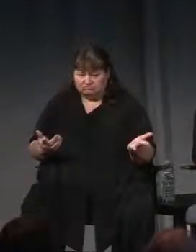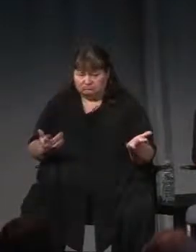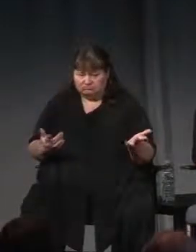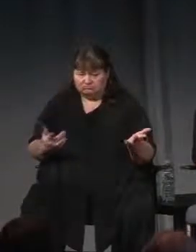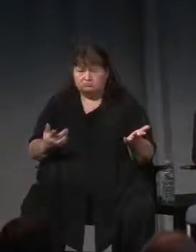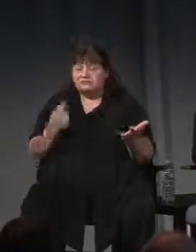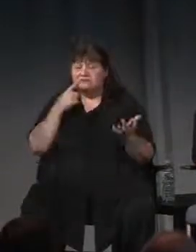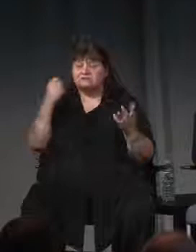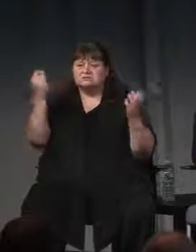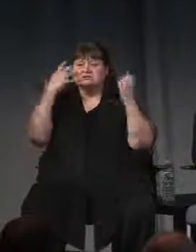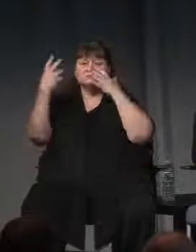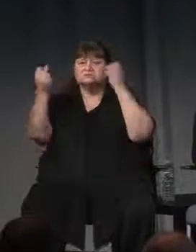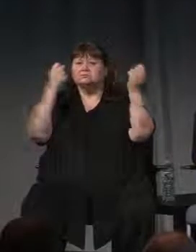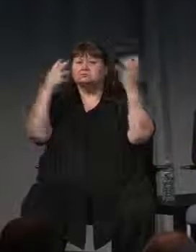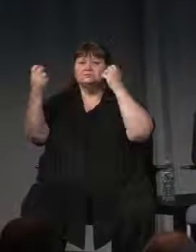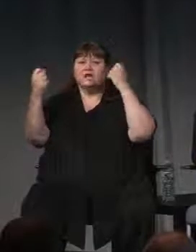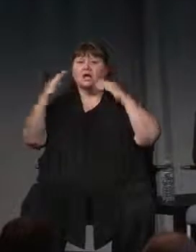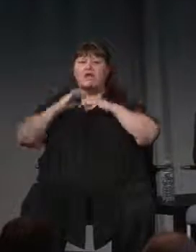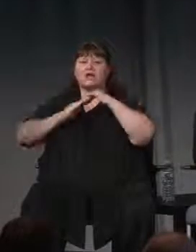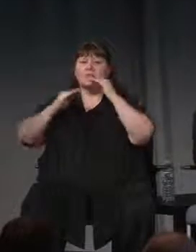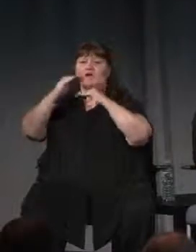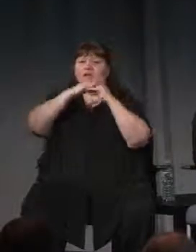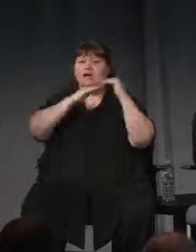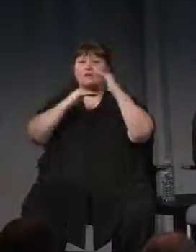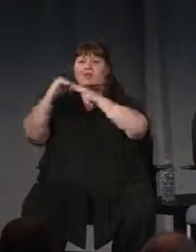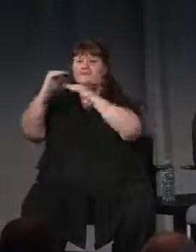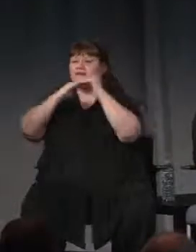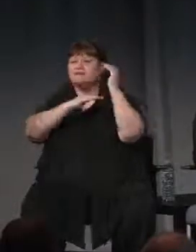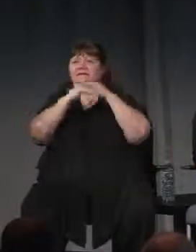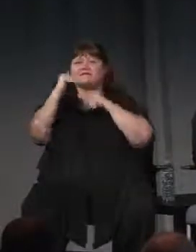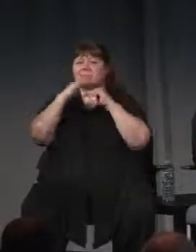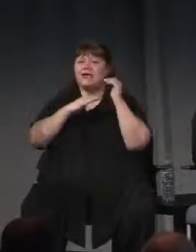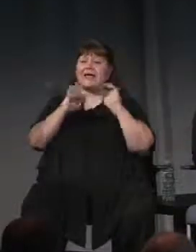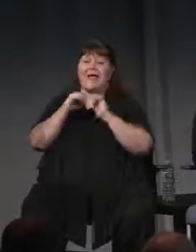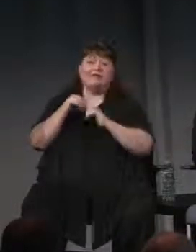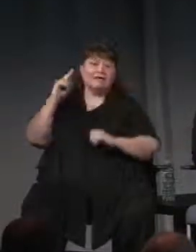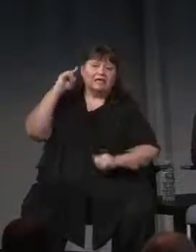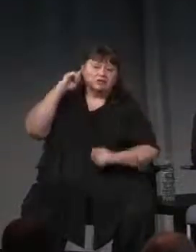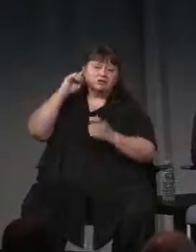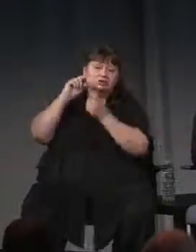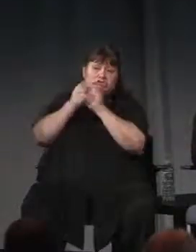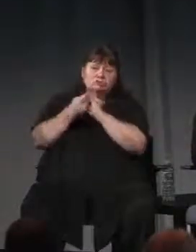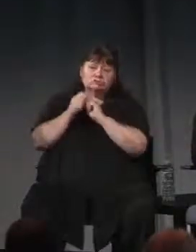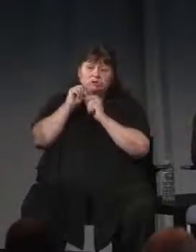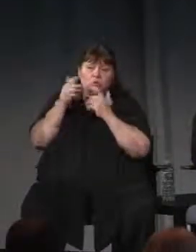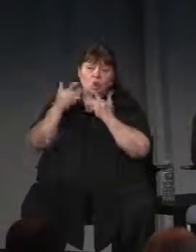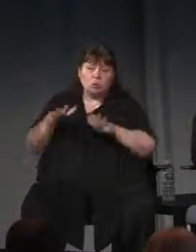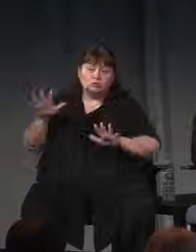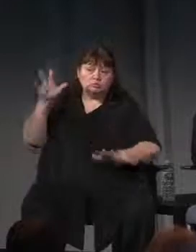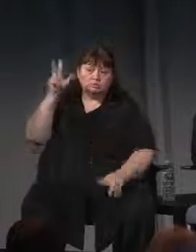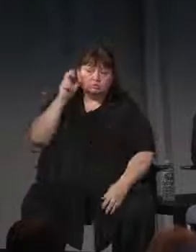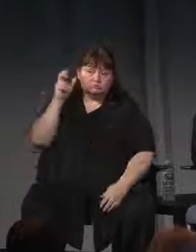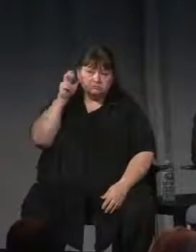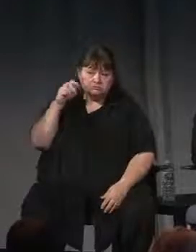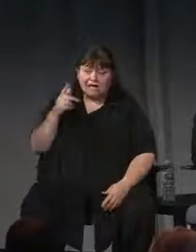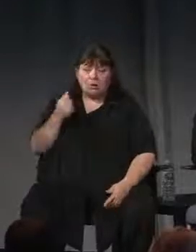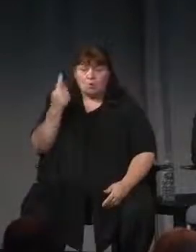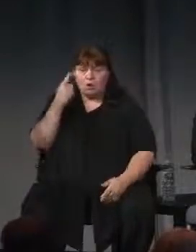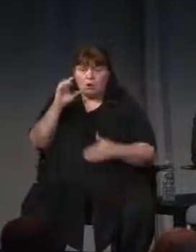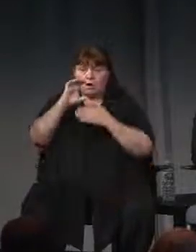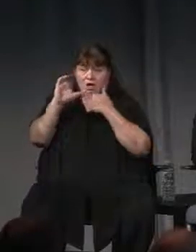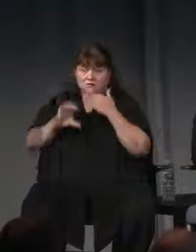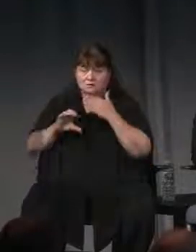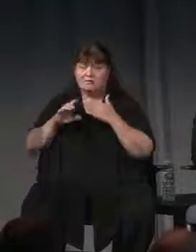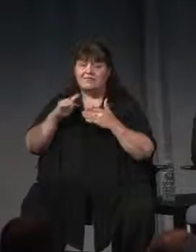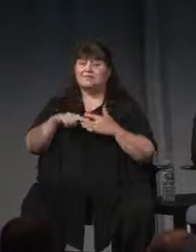of too many things, and they overlap too much, in part because of the way that the ear changes when people lose their hearing. And one of the consequences is that the